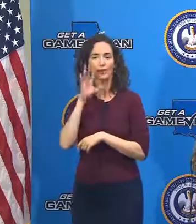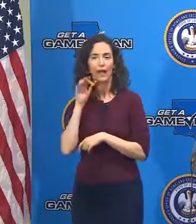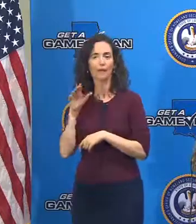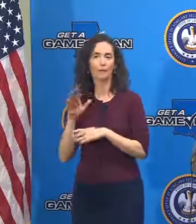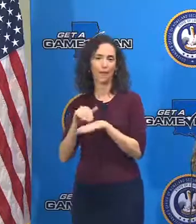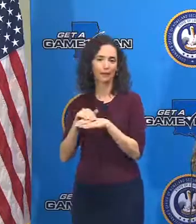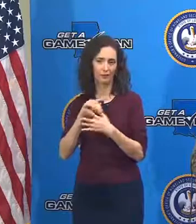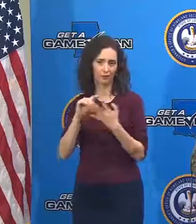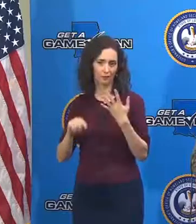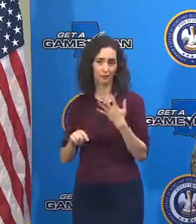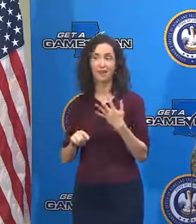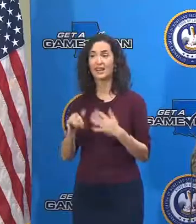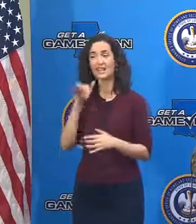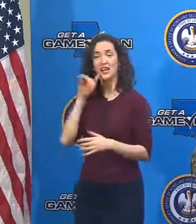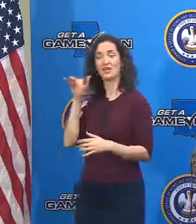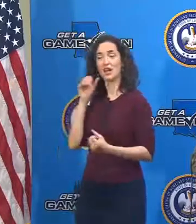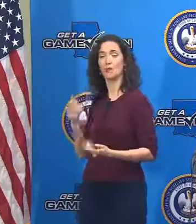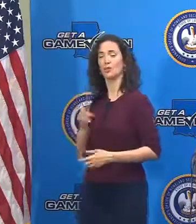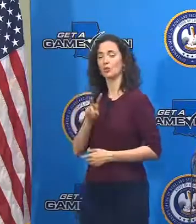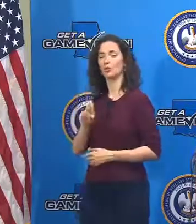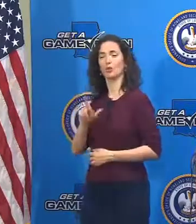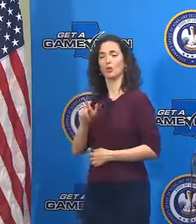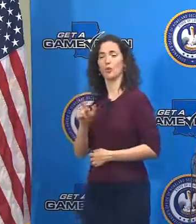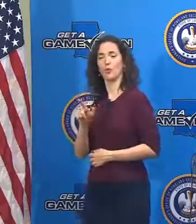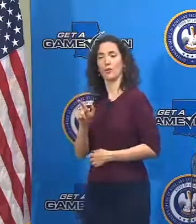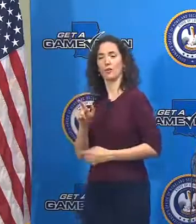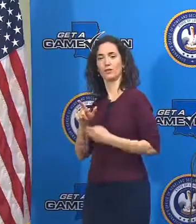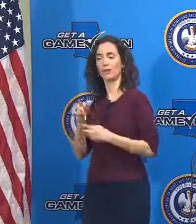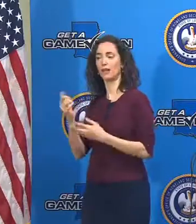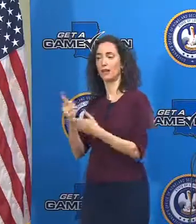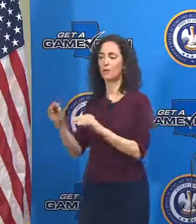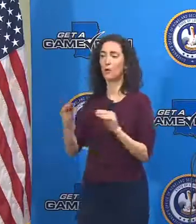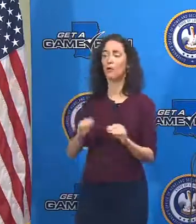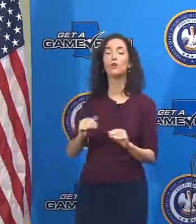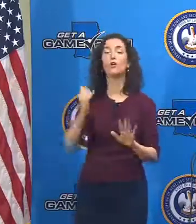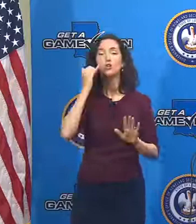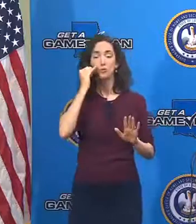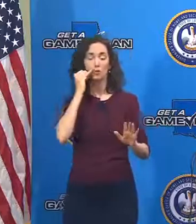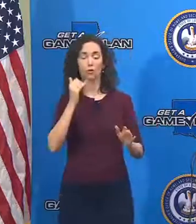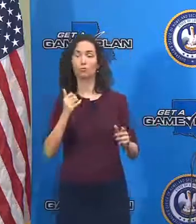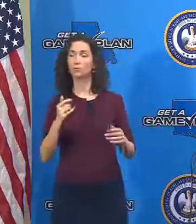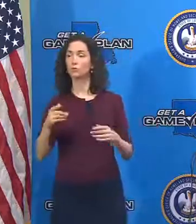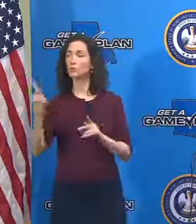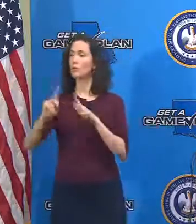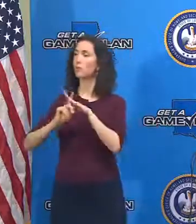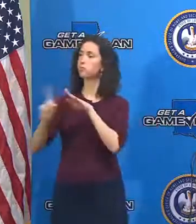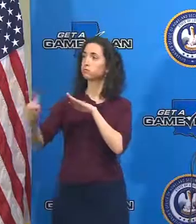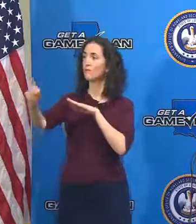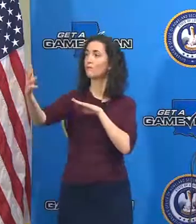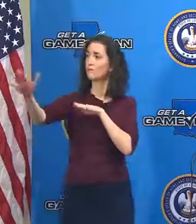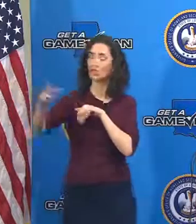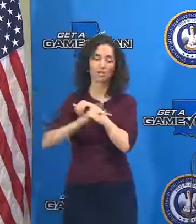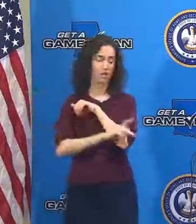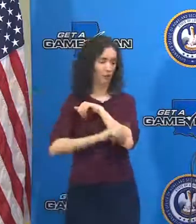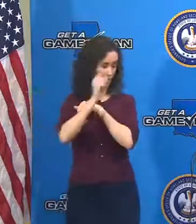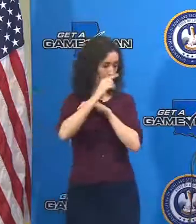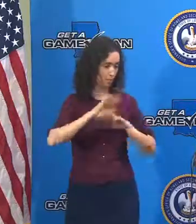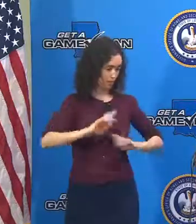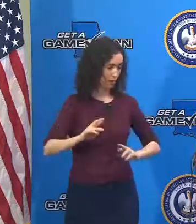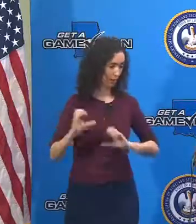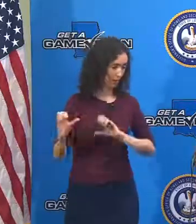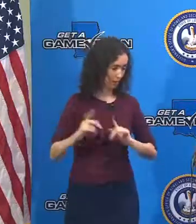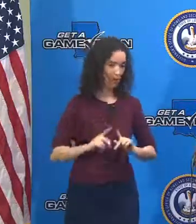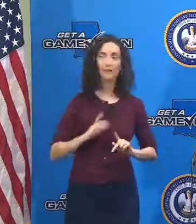big part of that has to do with bringing folks back to their communities when the parish governments are ready to receive them. In regards